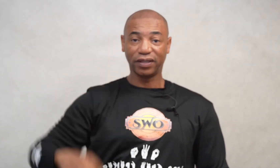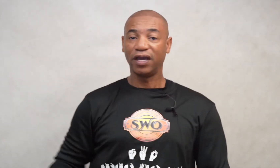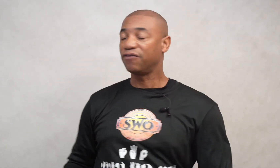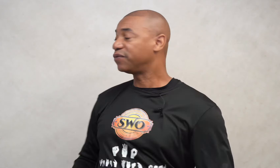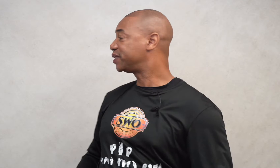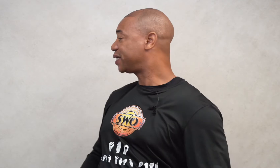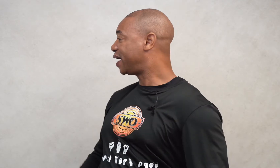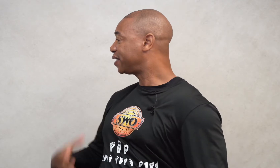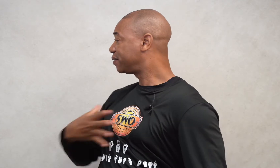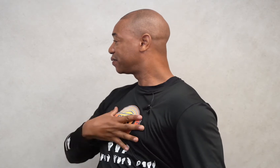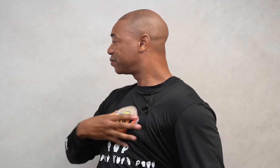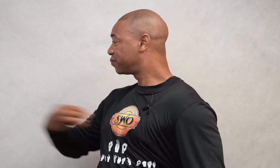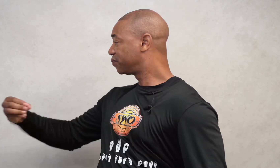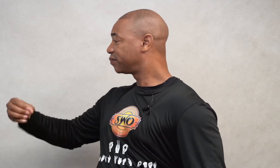And from the side,